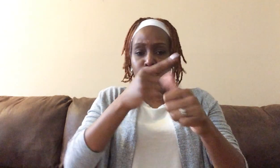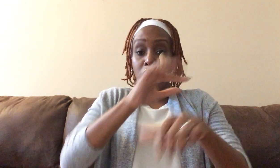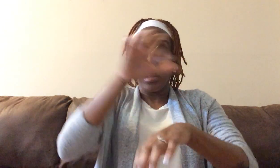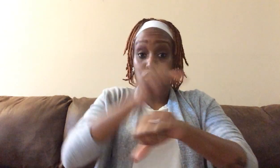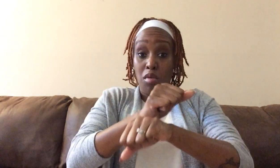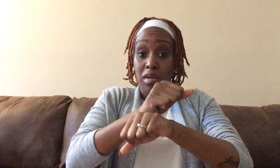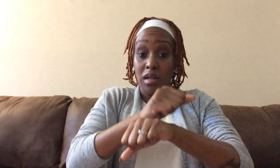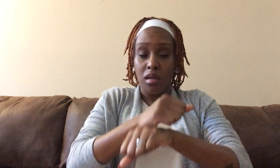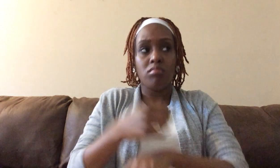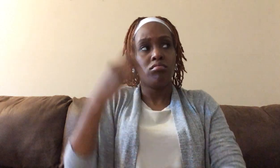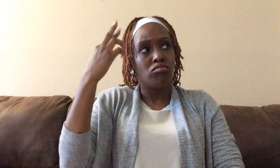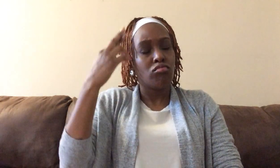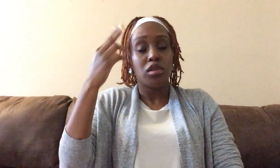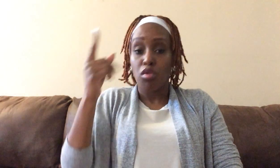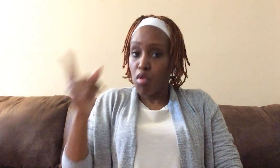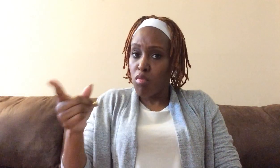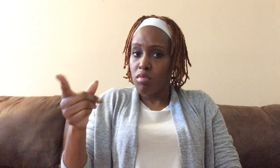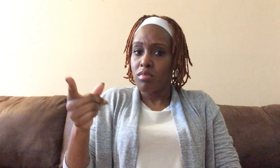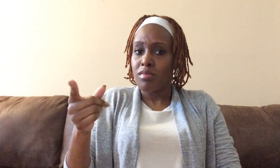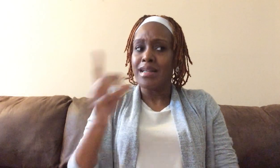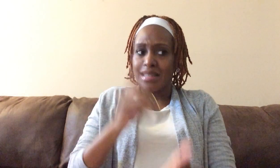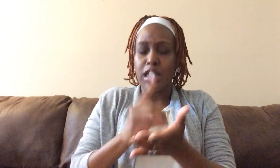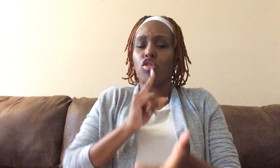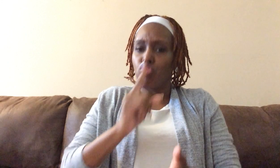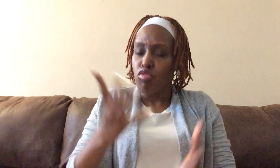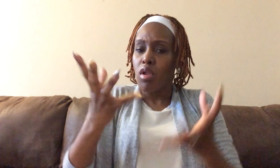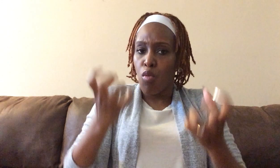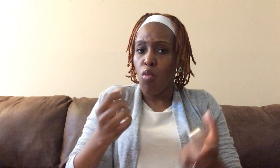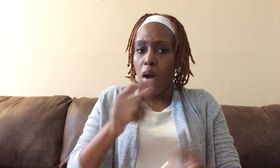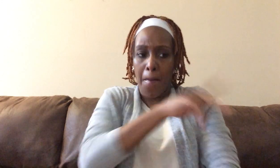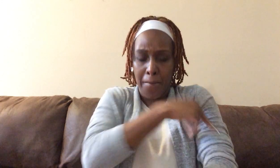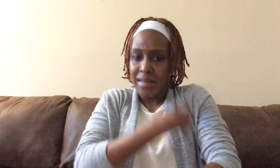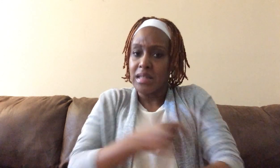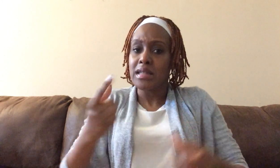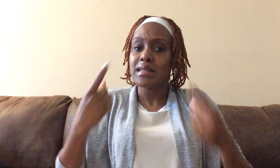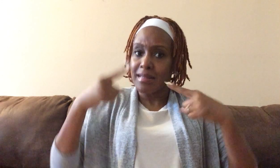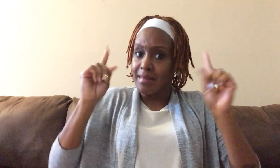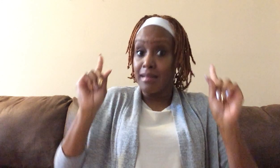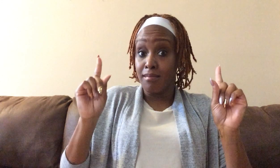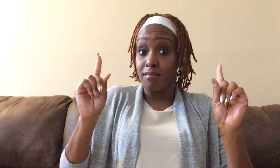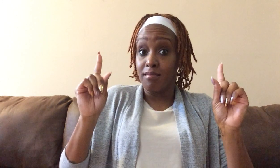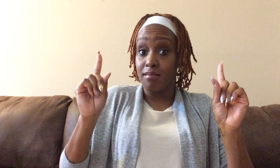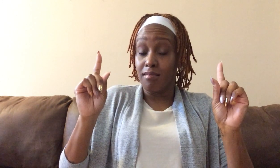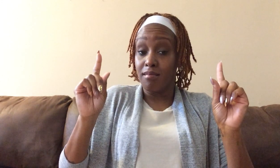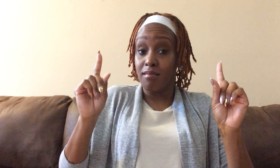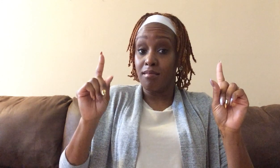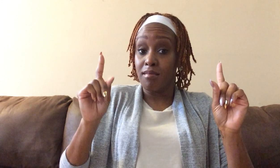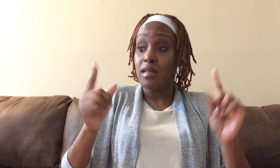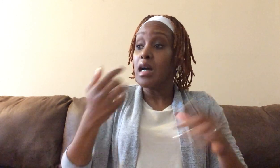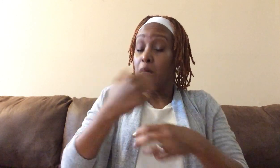realized how committed the doctors were to helping the patients succeed. They made sure I was comfortable